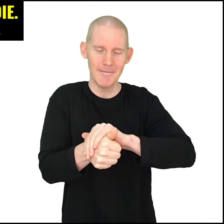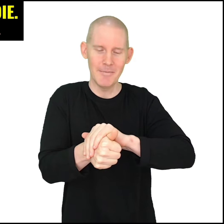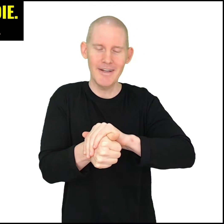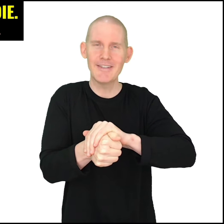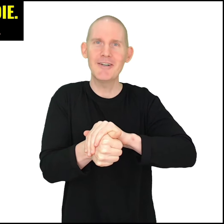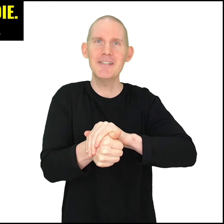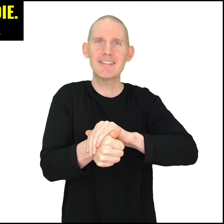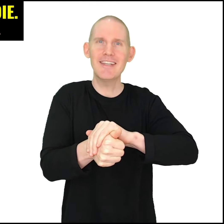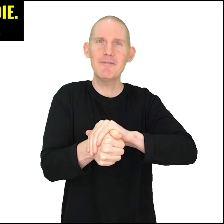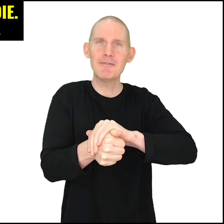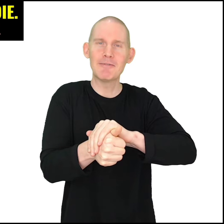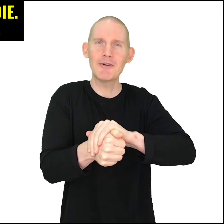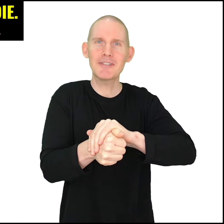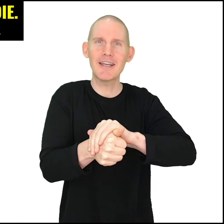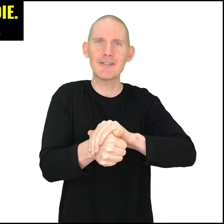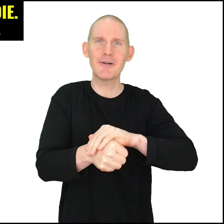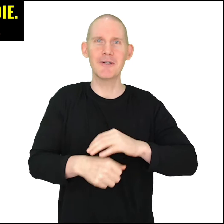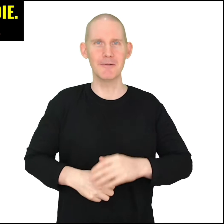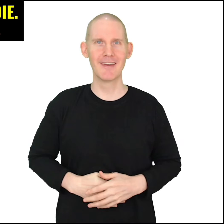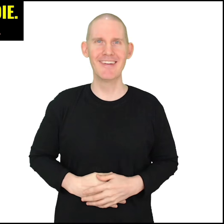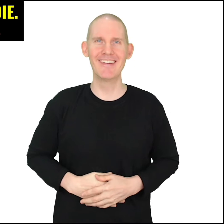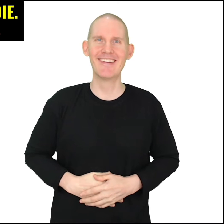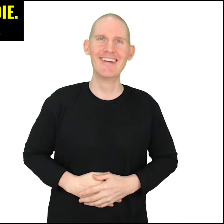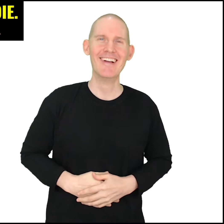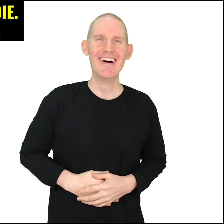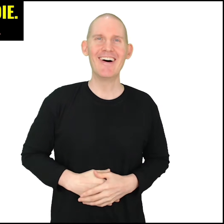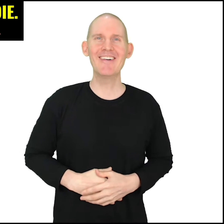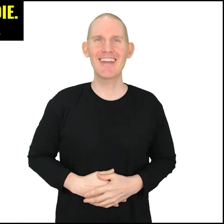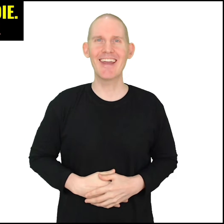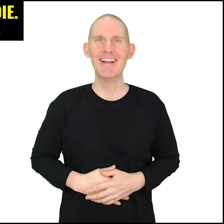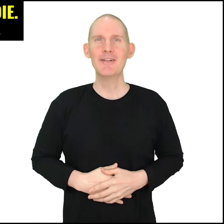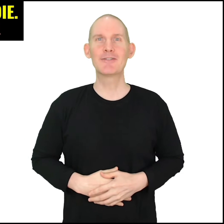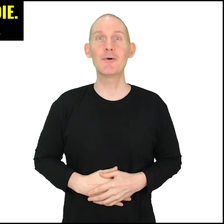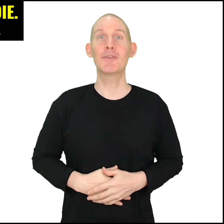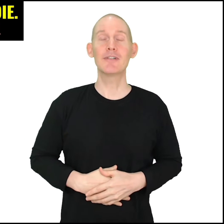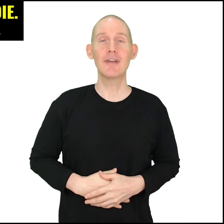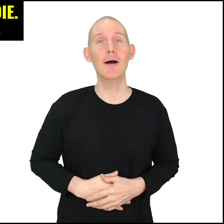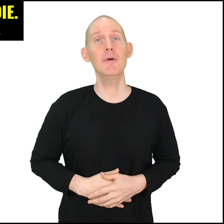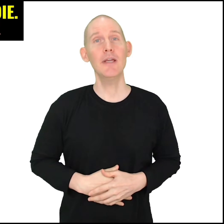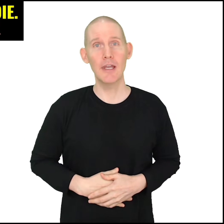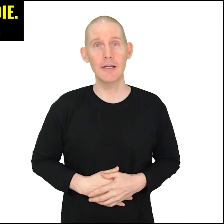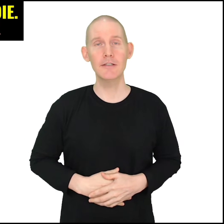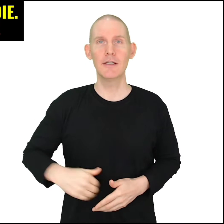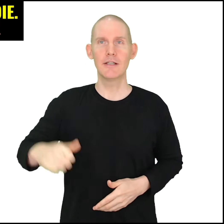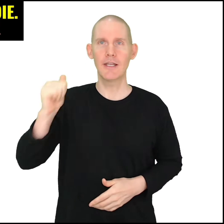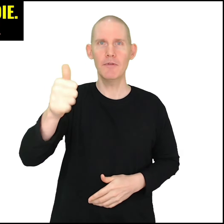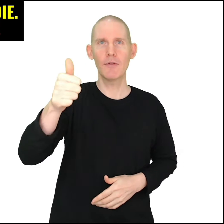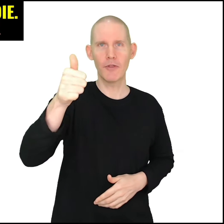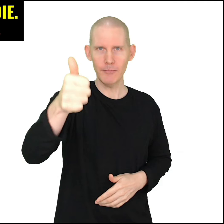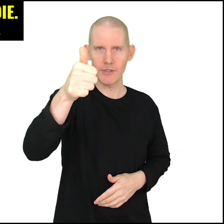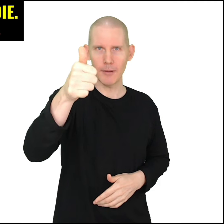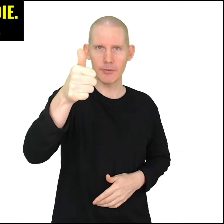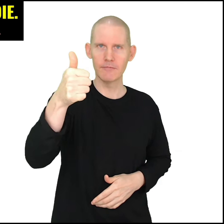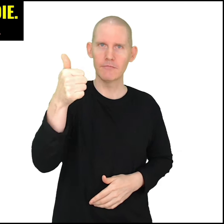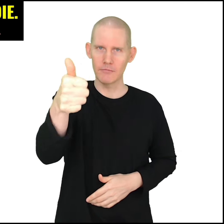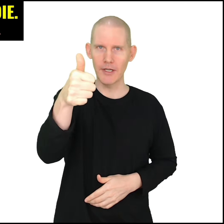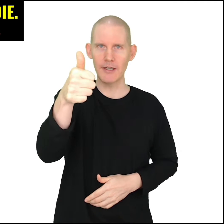My goodness, it even looks like a turtle. Okay, so with your dominant hand, give the thumbs up like that,